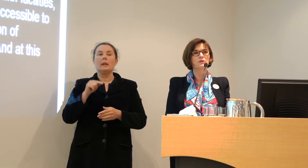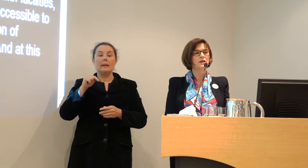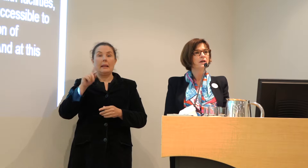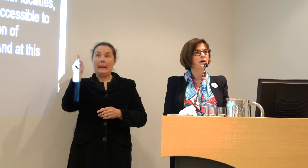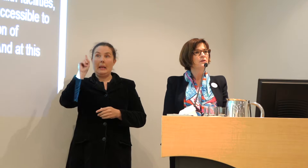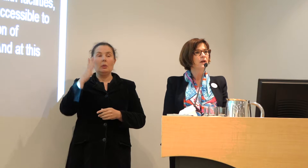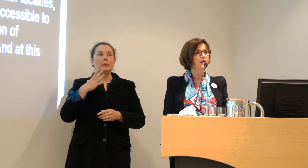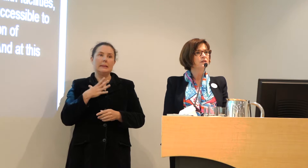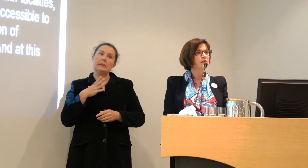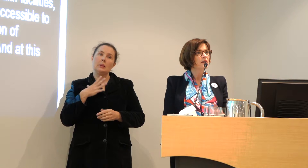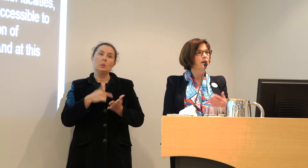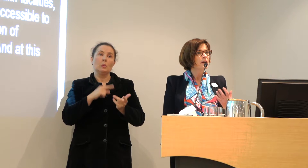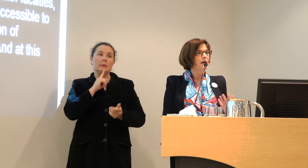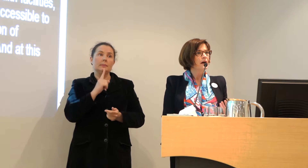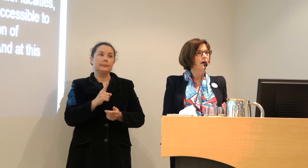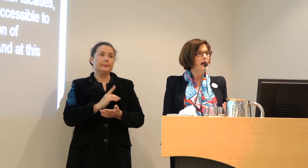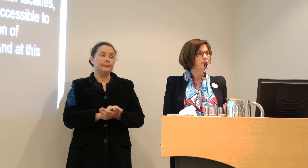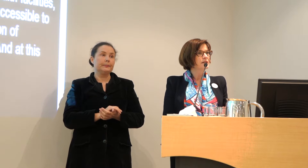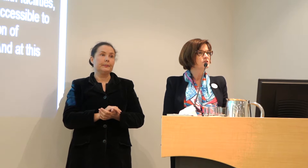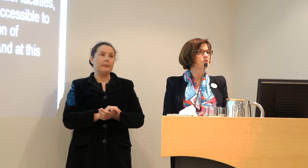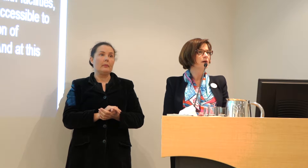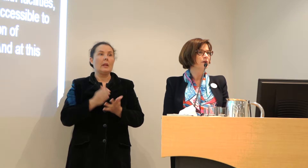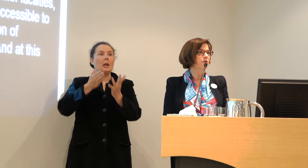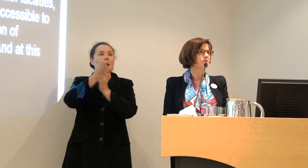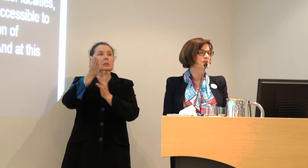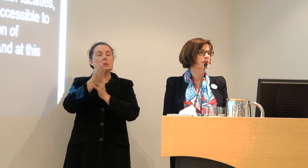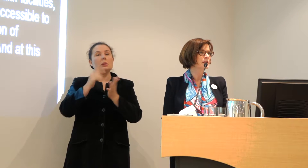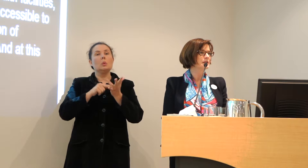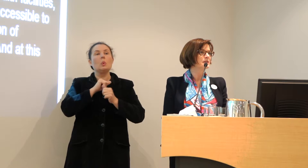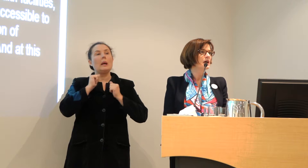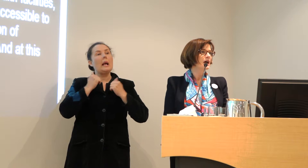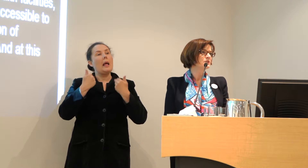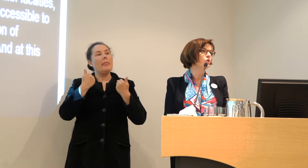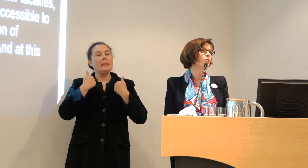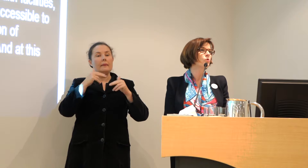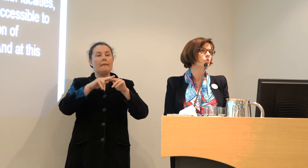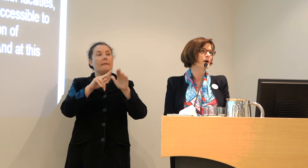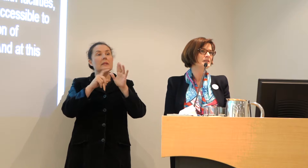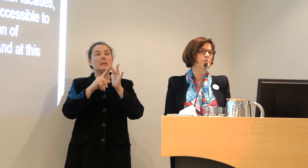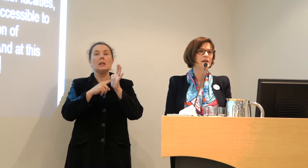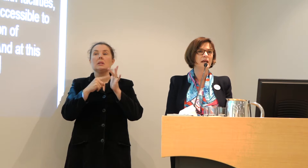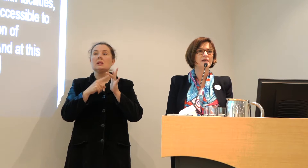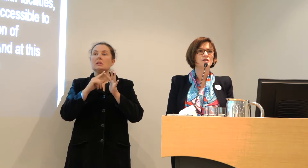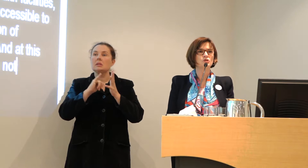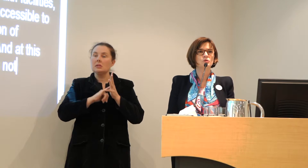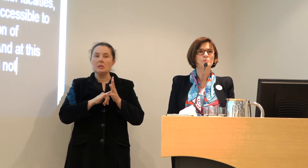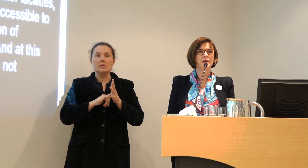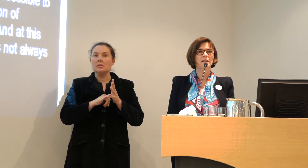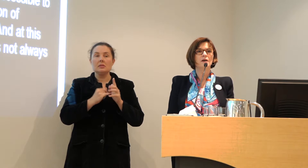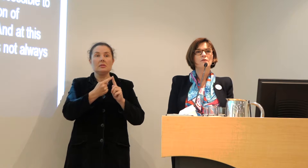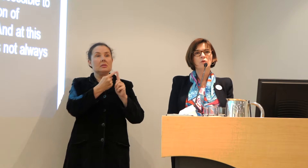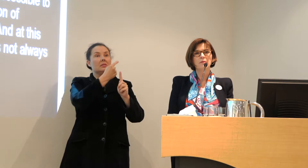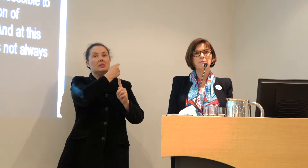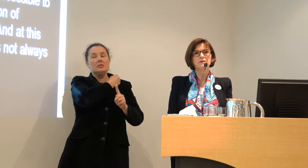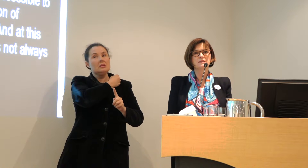to note that access to our health facilities has not always been as it should